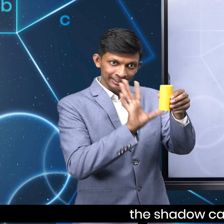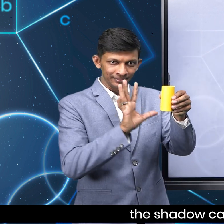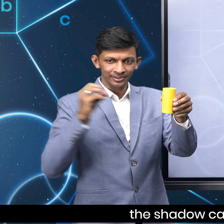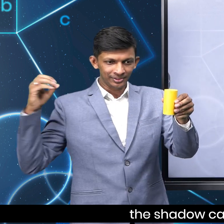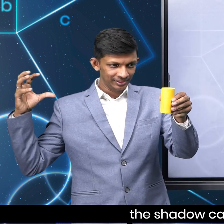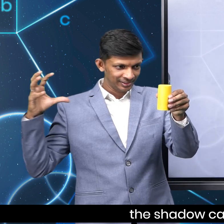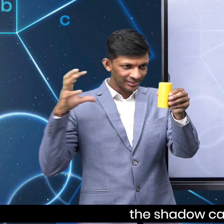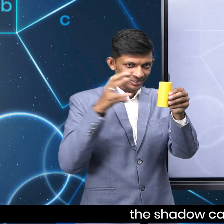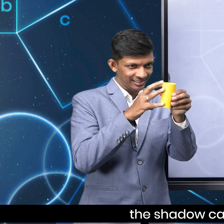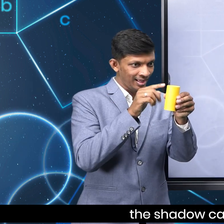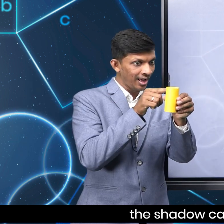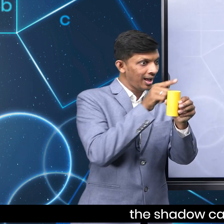shape.